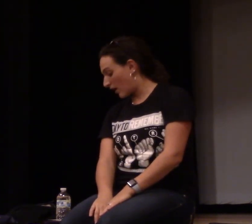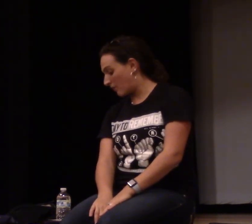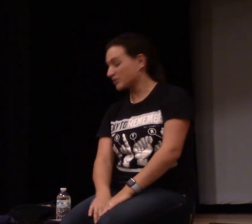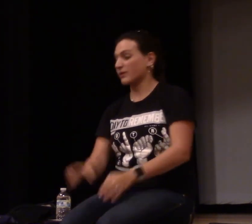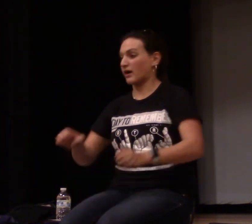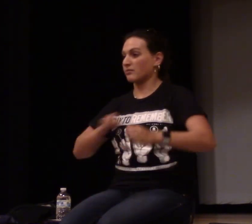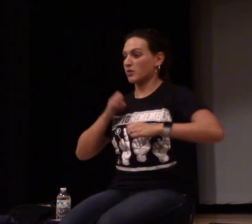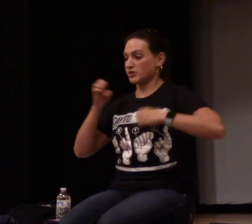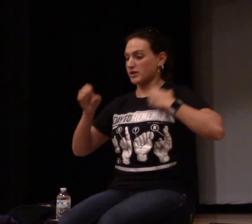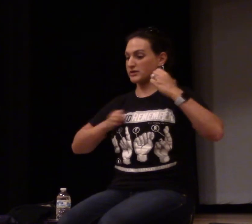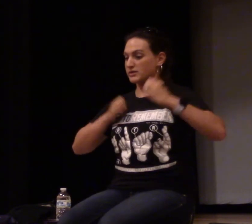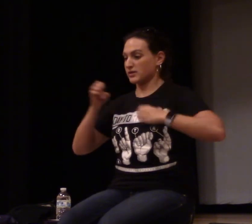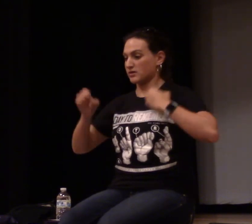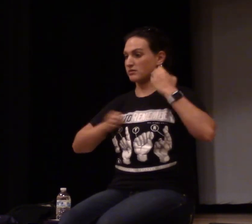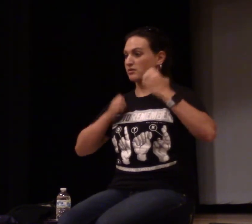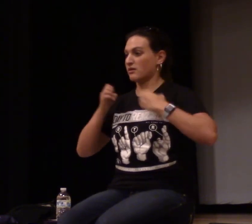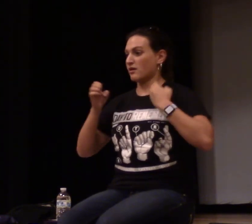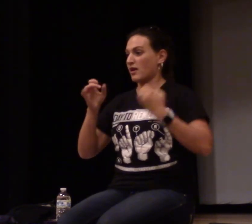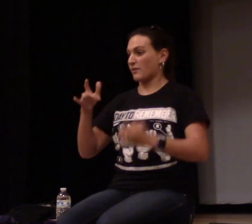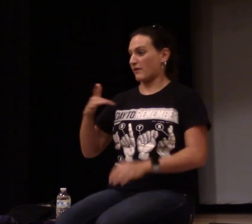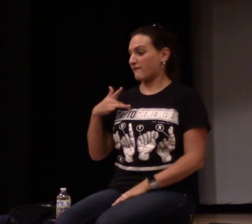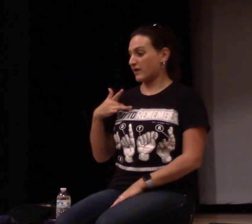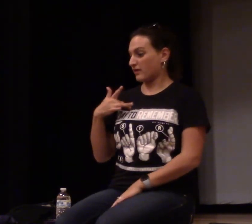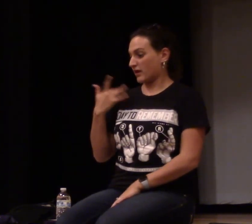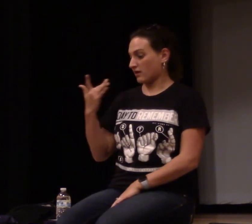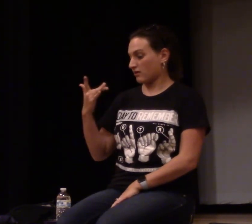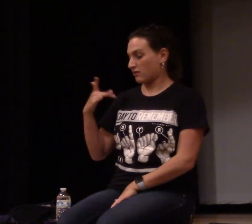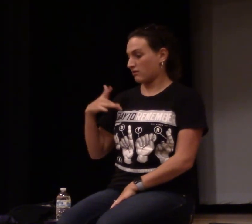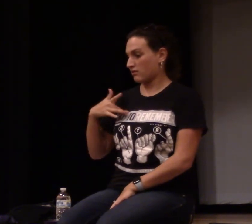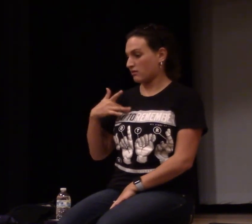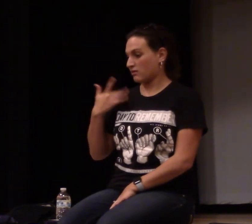So we got emotions, then we have feelings,